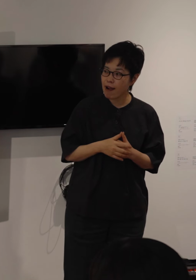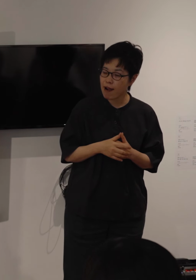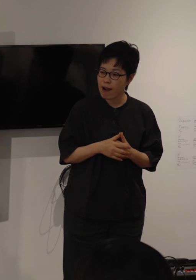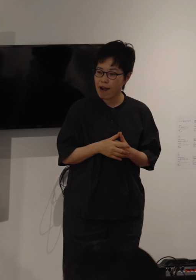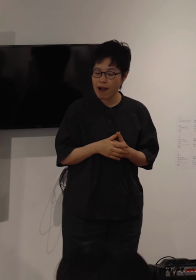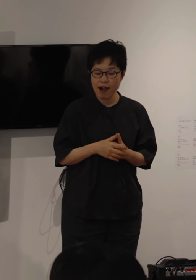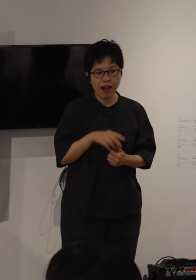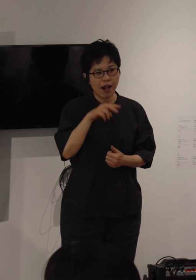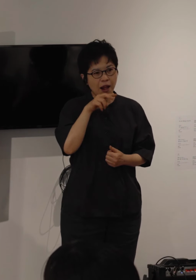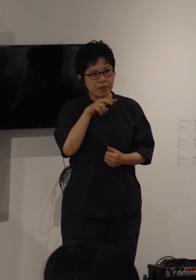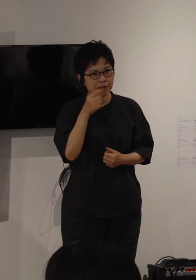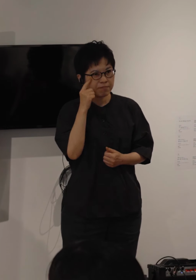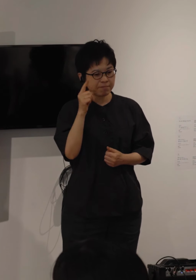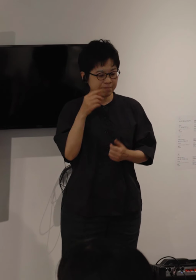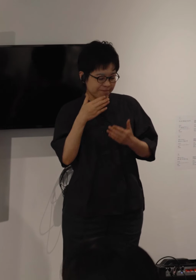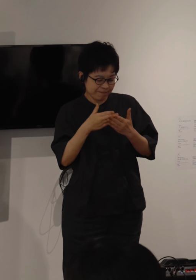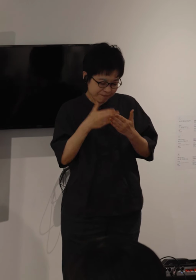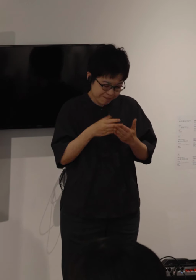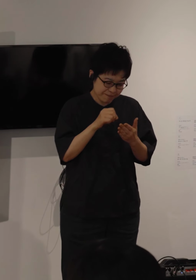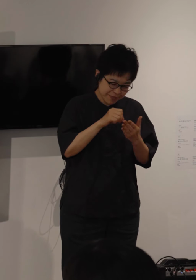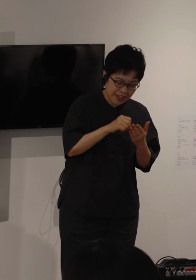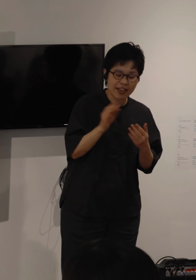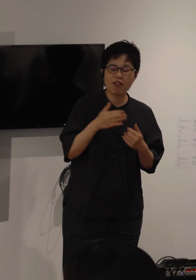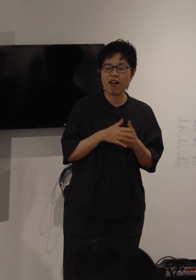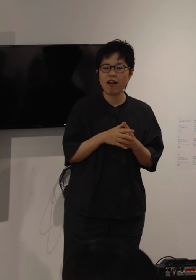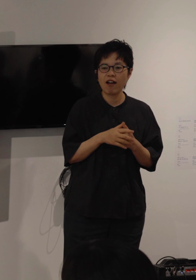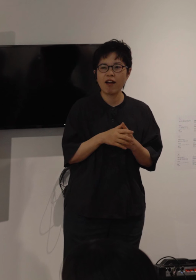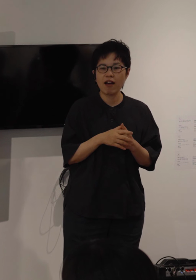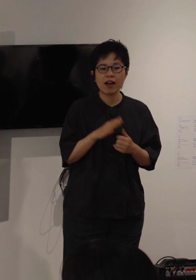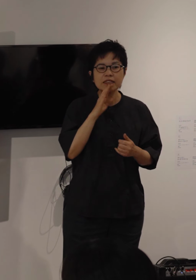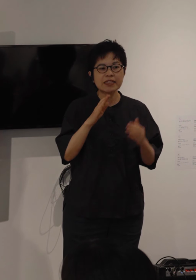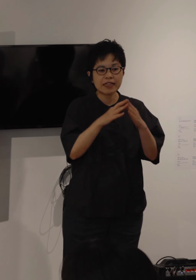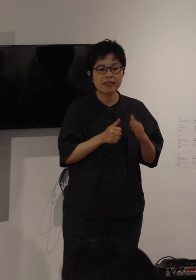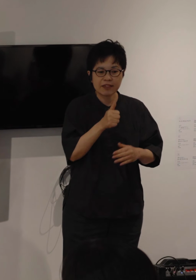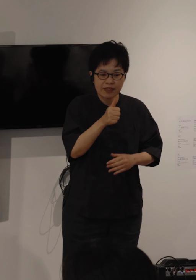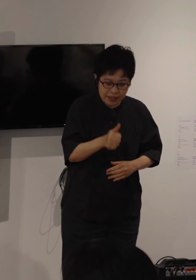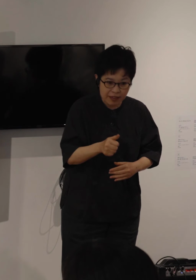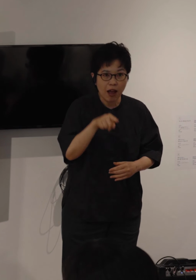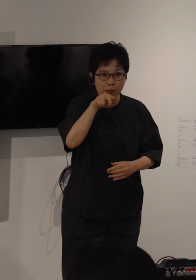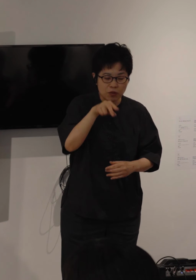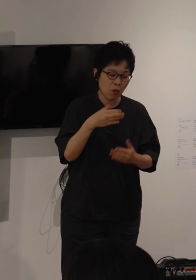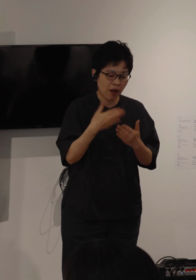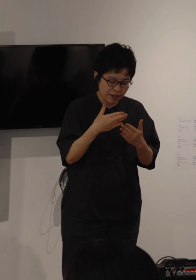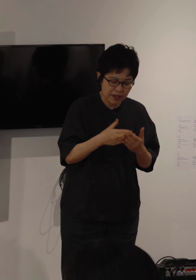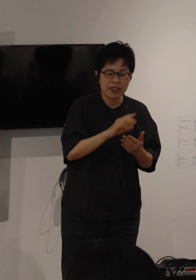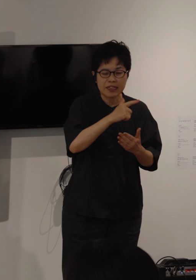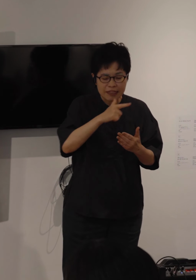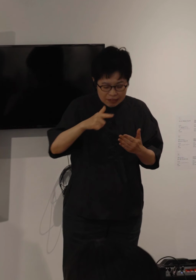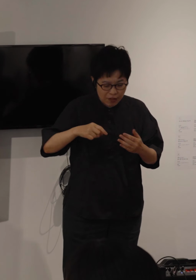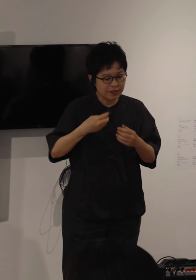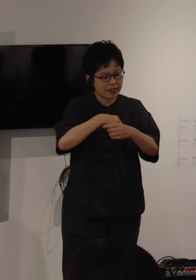seen, sometimes him drawing a little castle he'd visited that day, loads of things. But what was